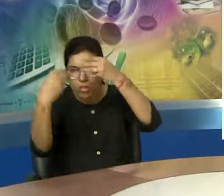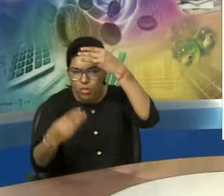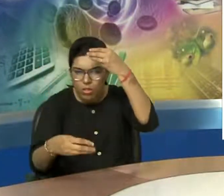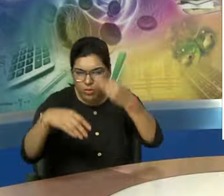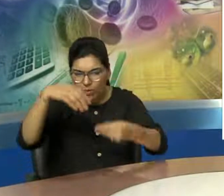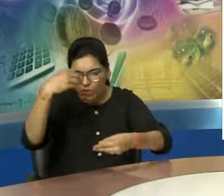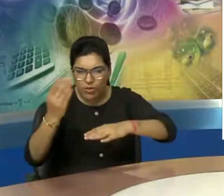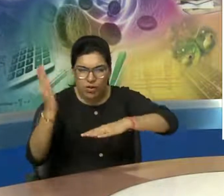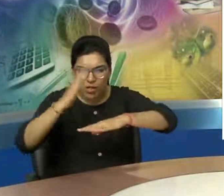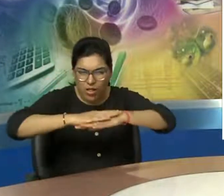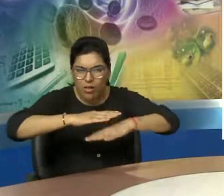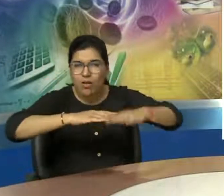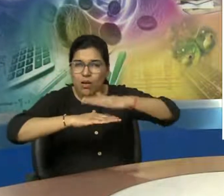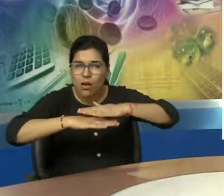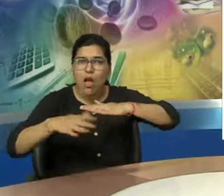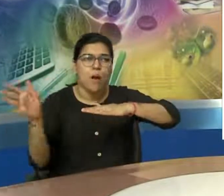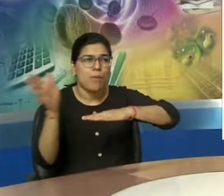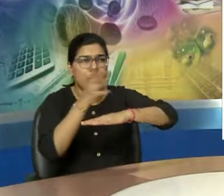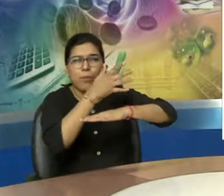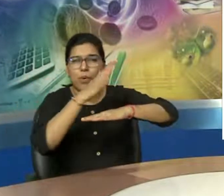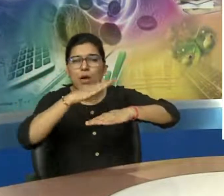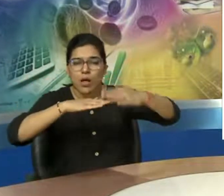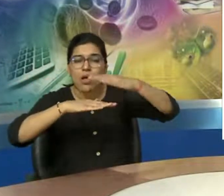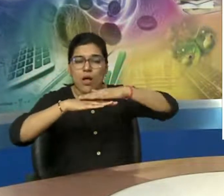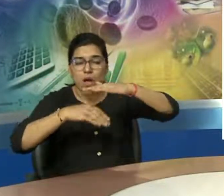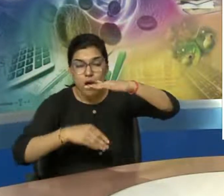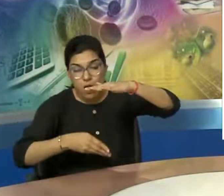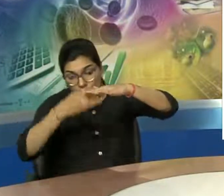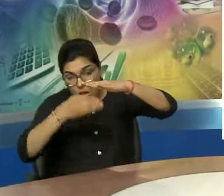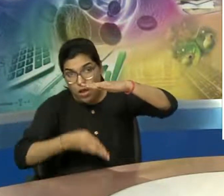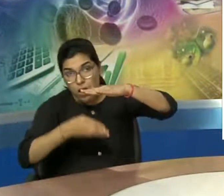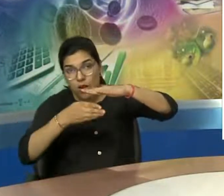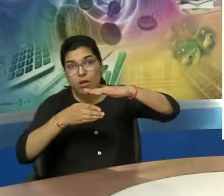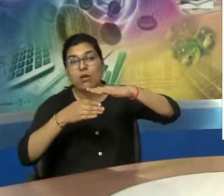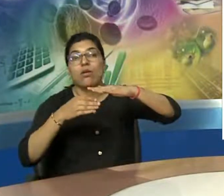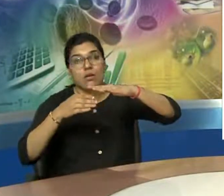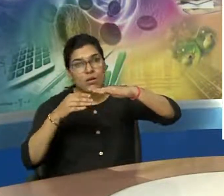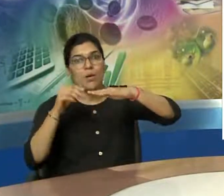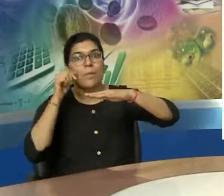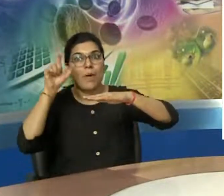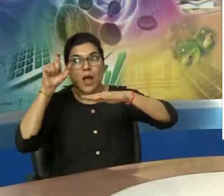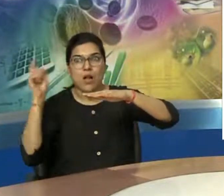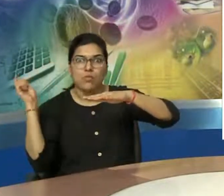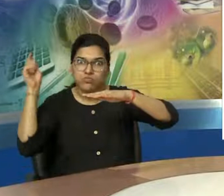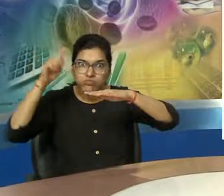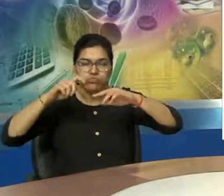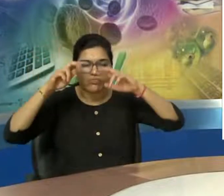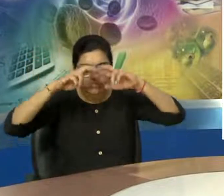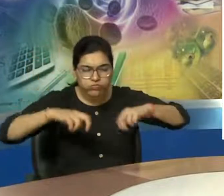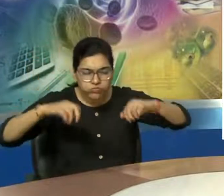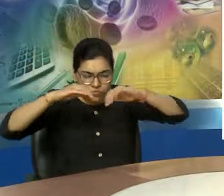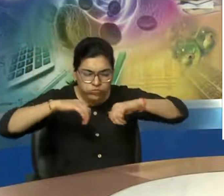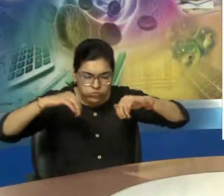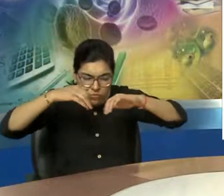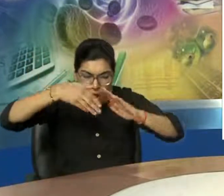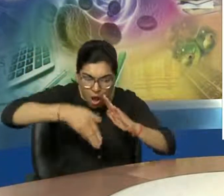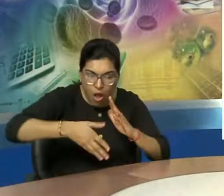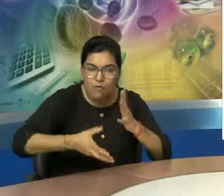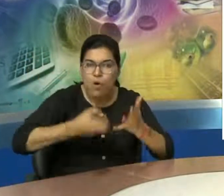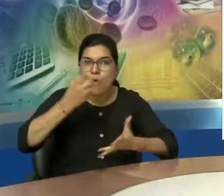the dead remains of the animals and plants, they were under the earth